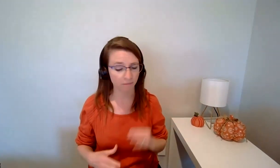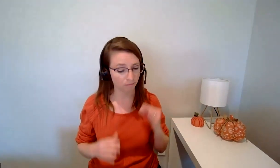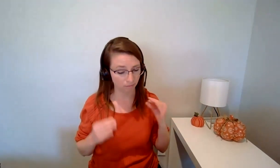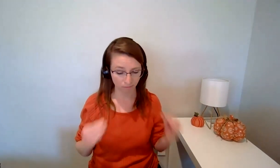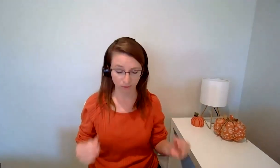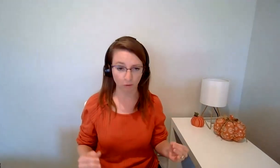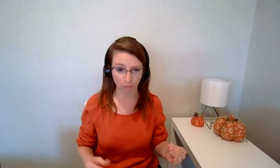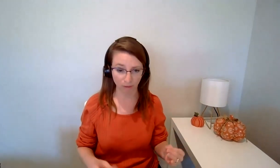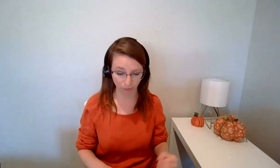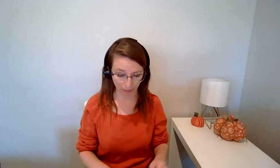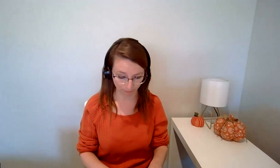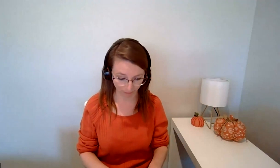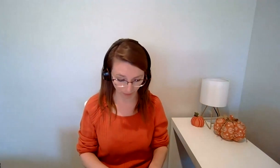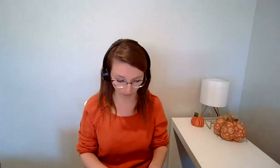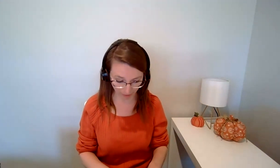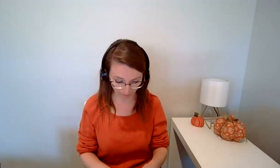learning. Don't be afraid. Okay.